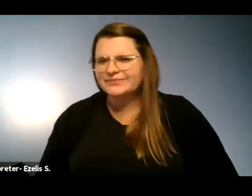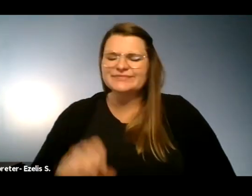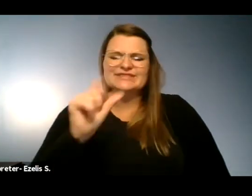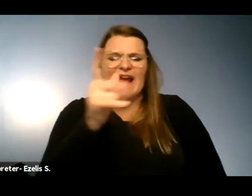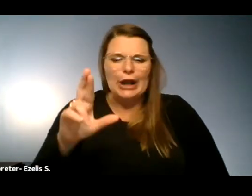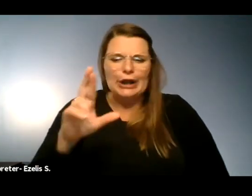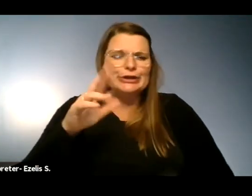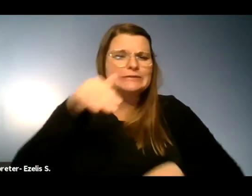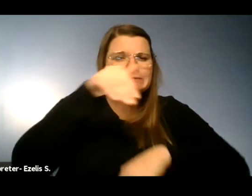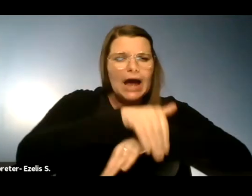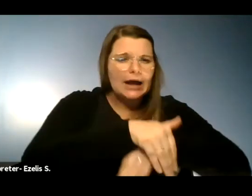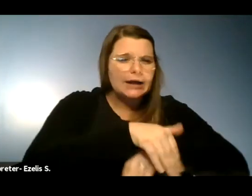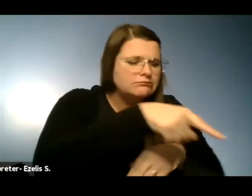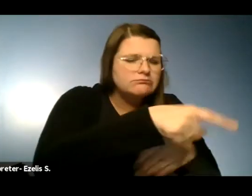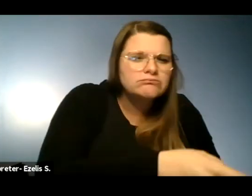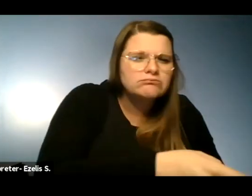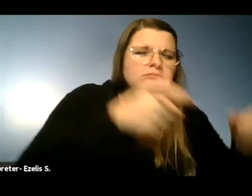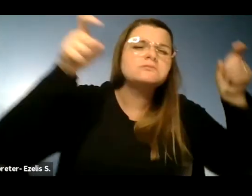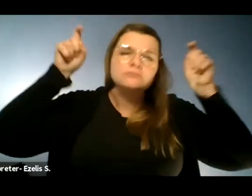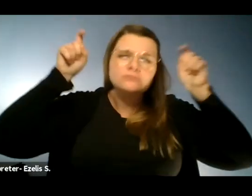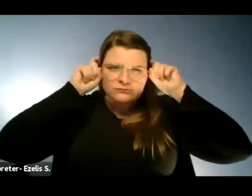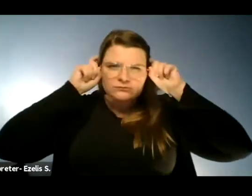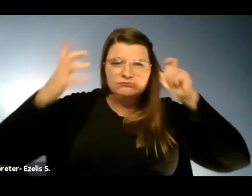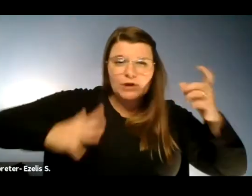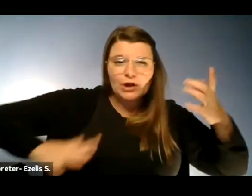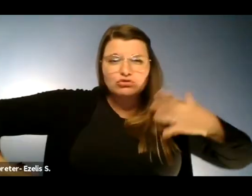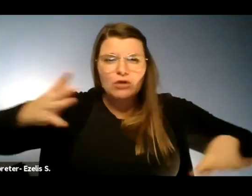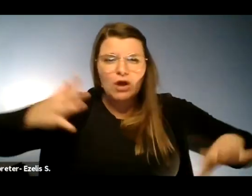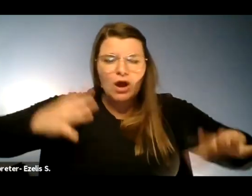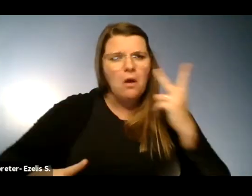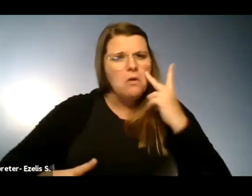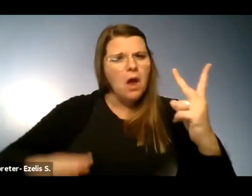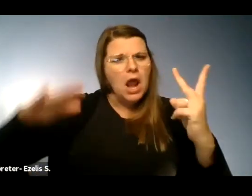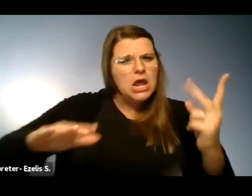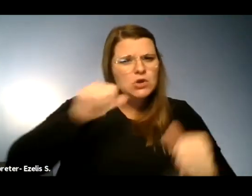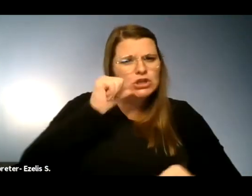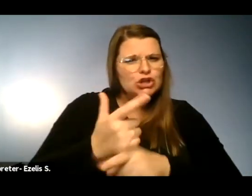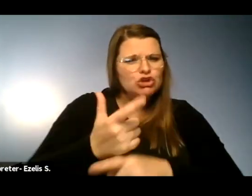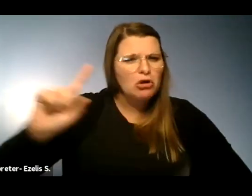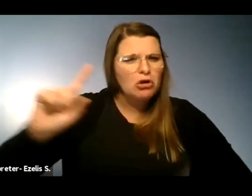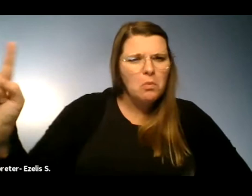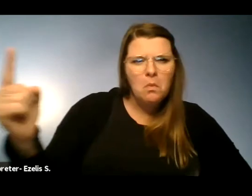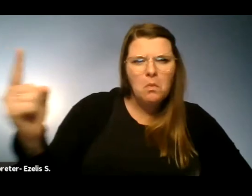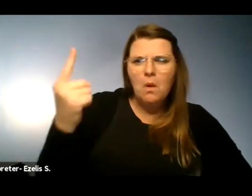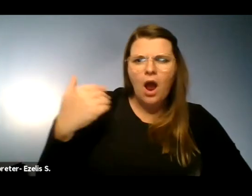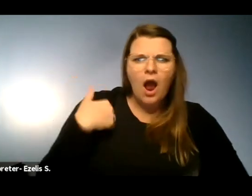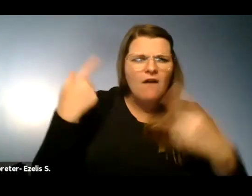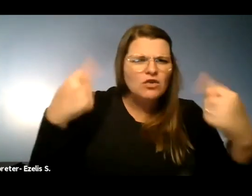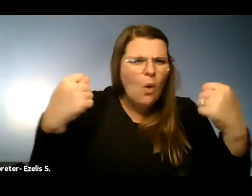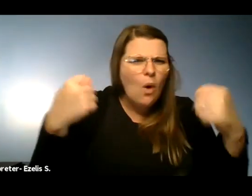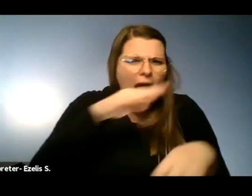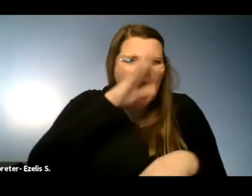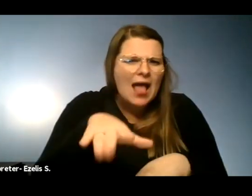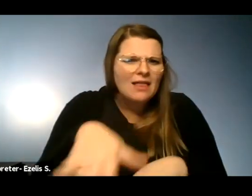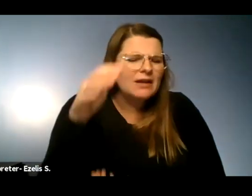from the nightstand and started to get dressed. As he did, he saw his little sister Maisie appear at the door holding her little toy elephant, who was